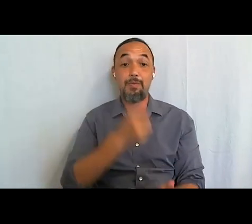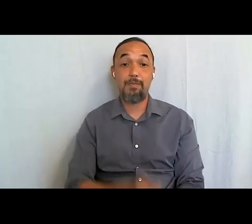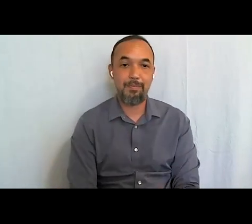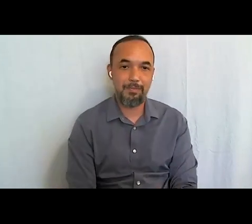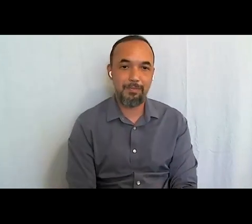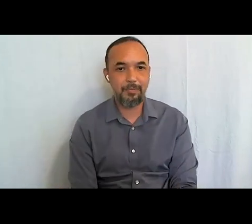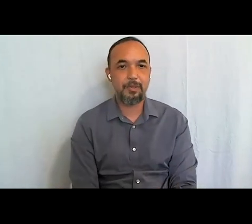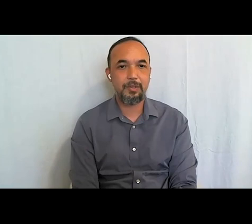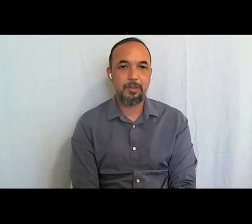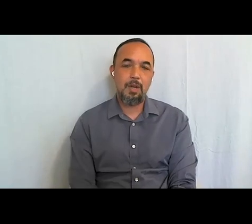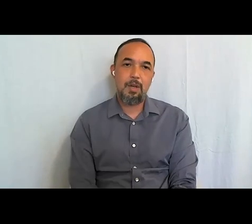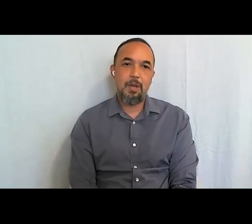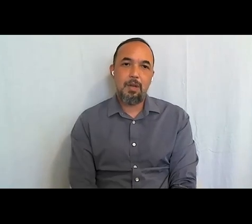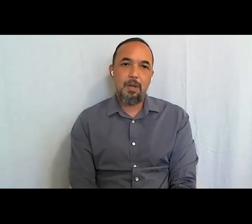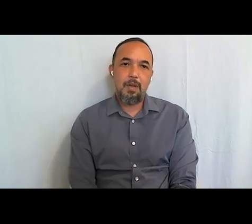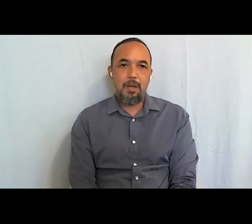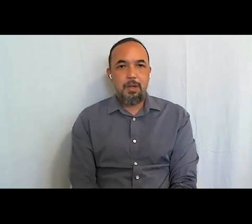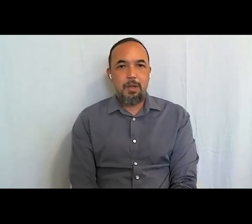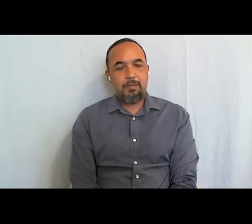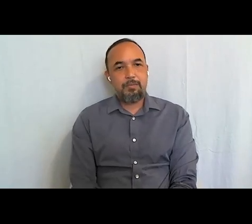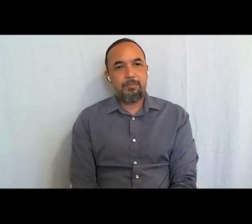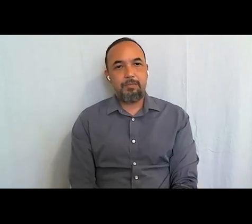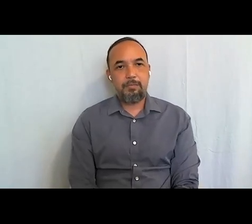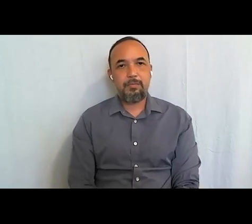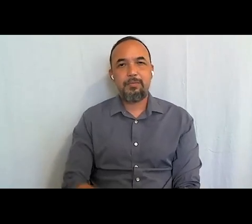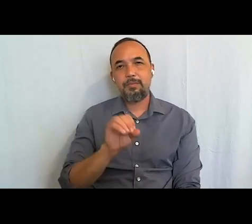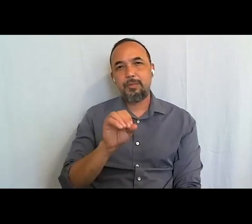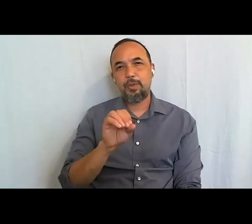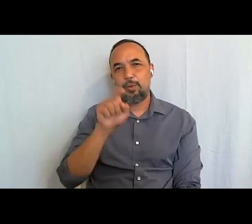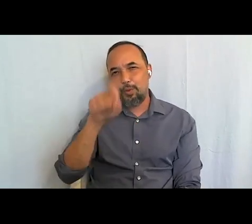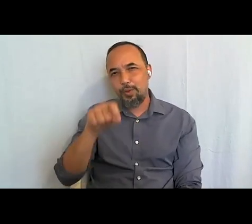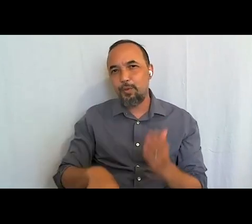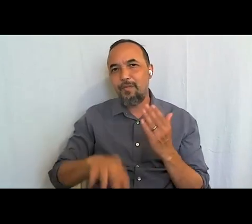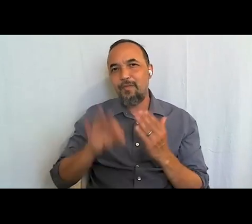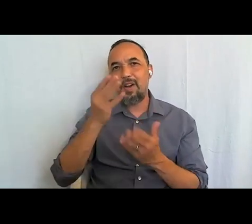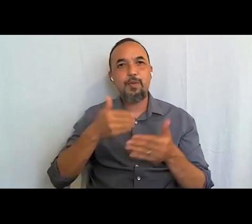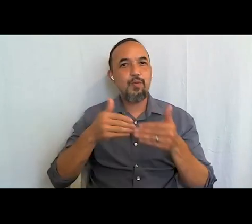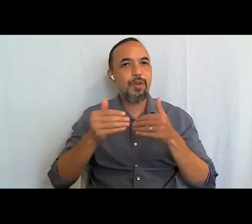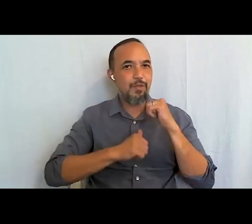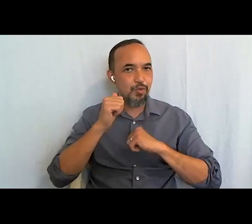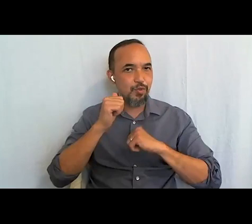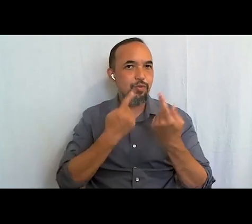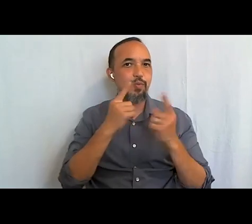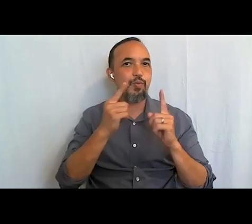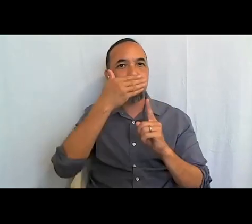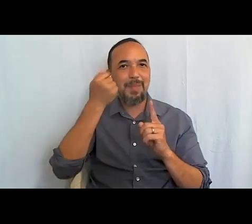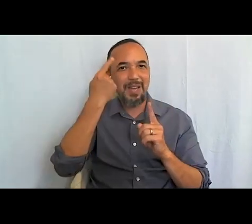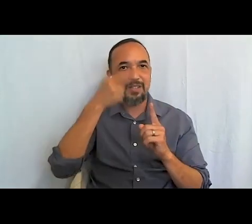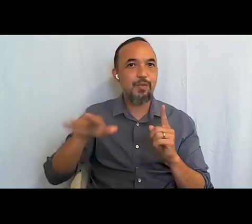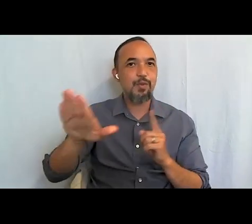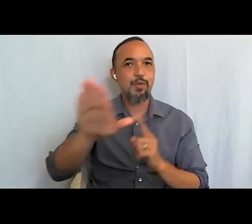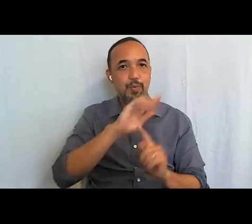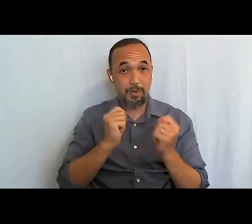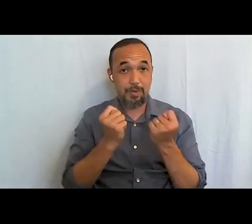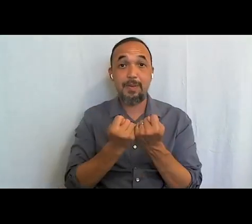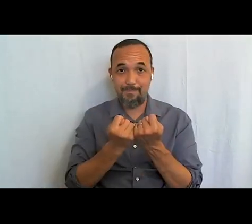So you never, you need to find the structure that works for you, and you need to be able to communicate effectively. Those are the two big things that I've